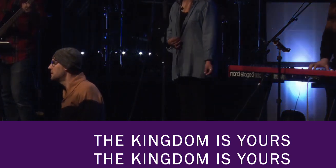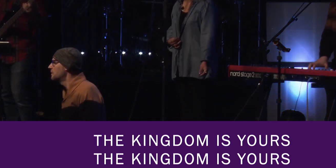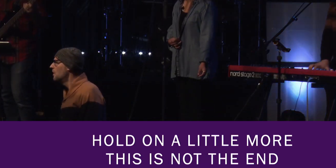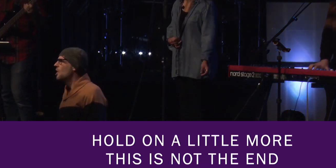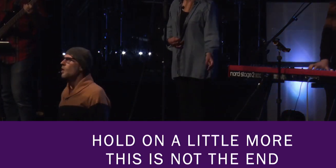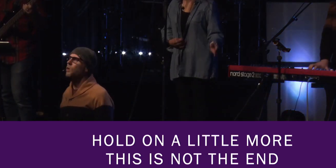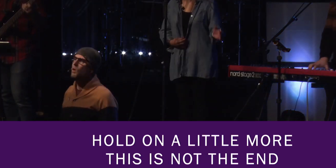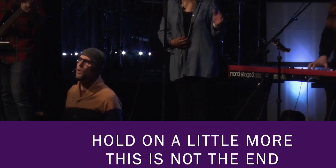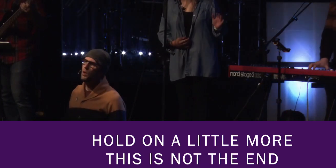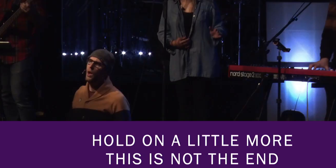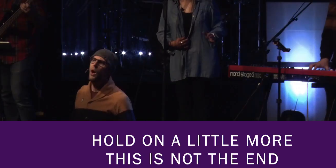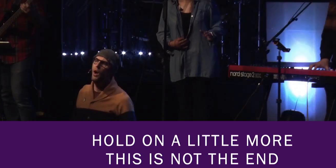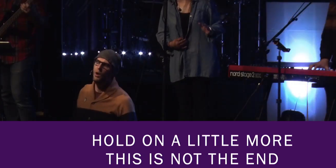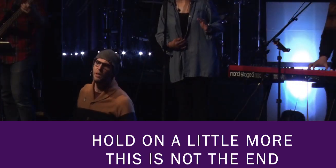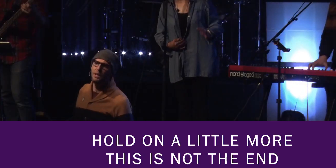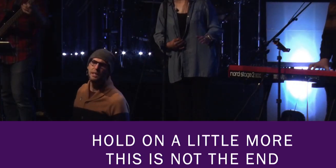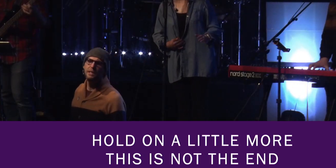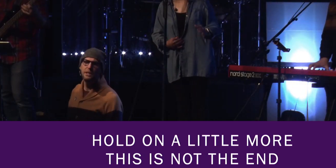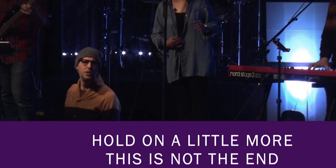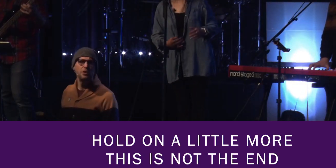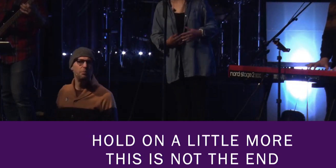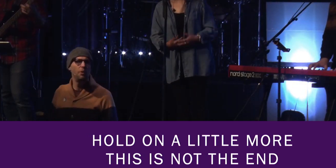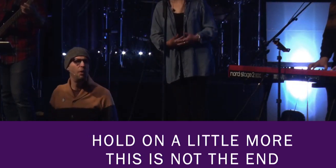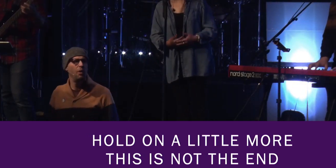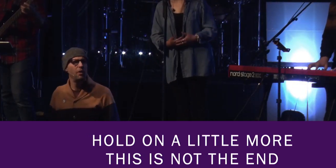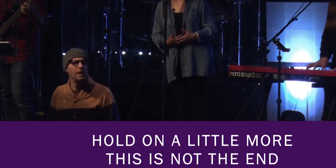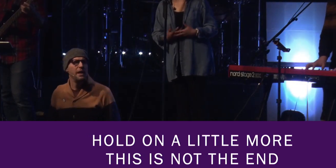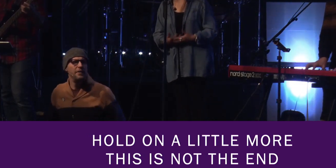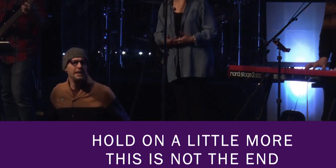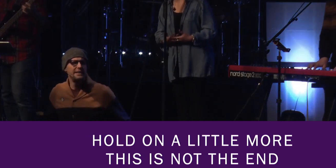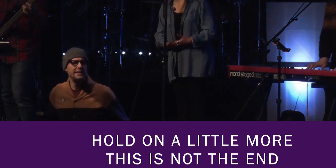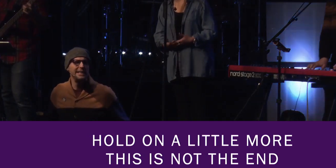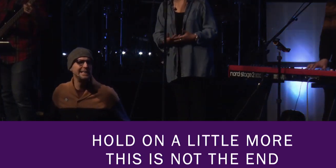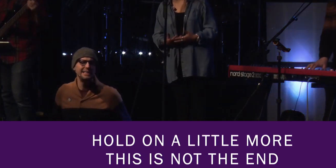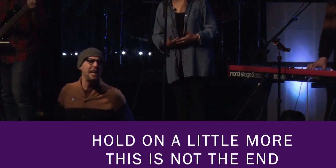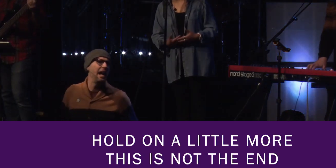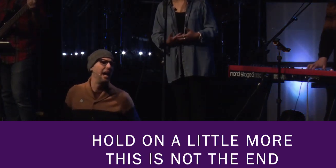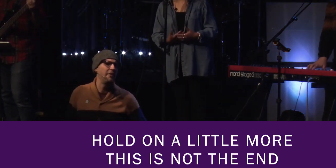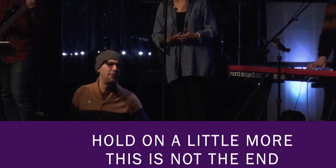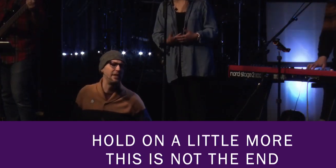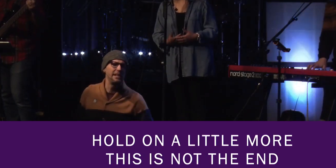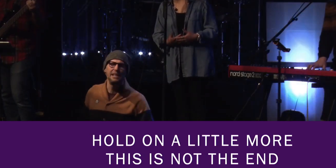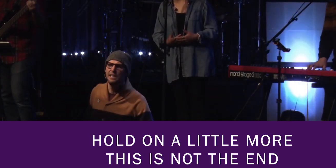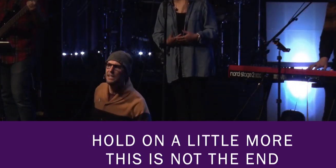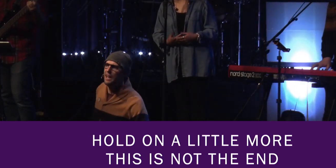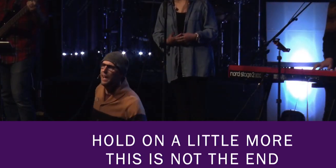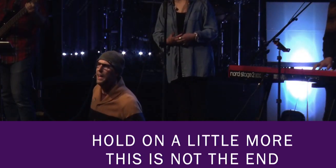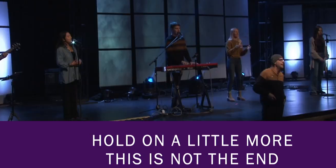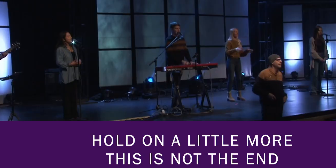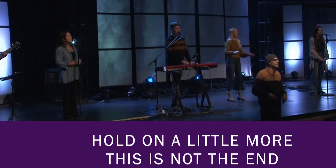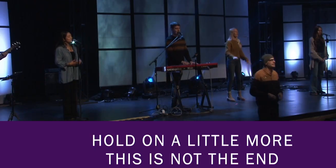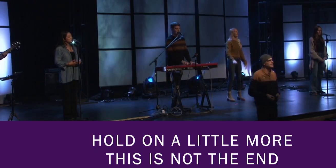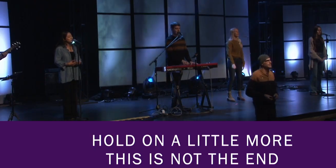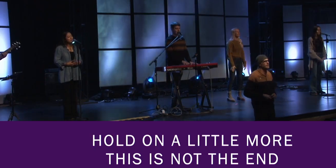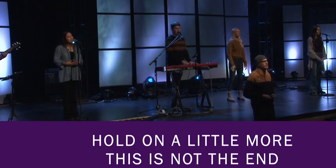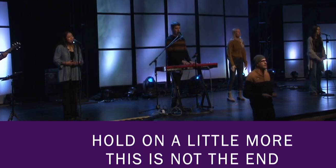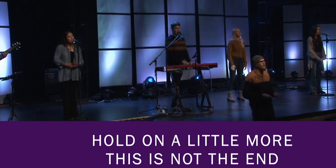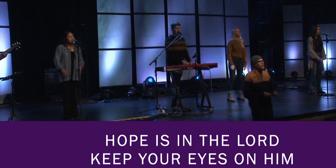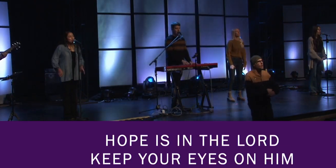yours. Hold on a little more. This is not the